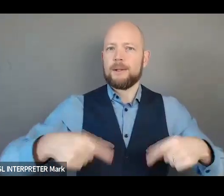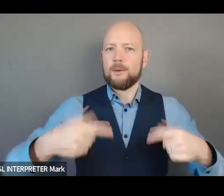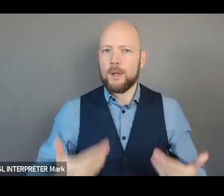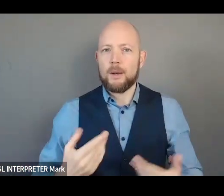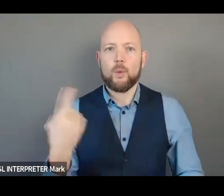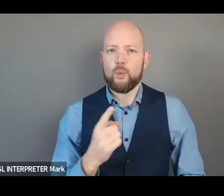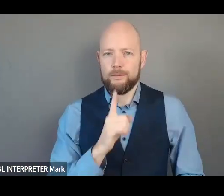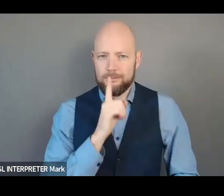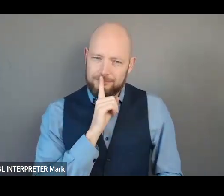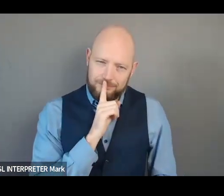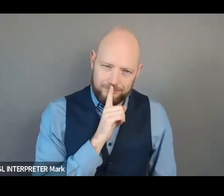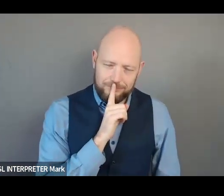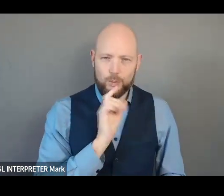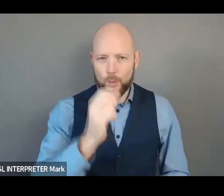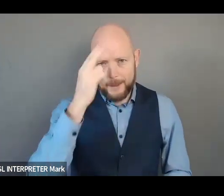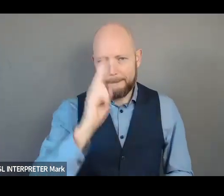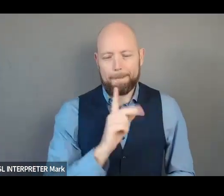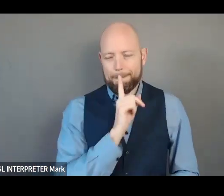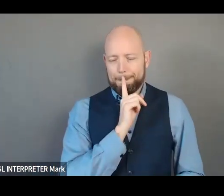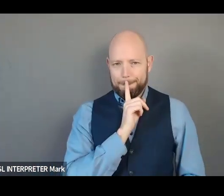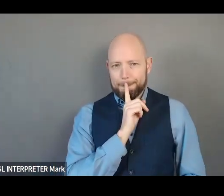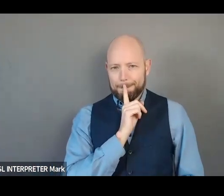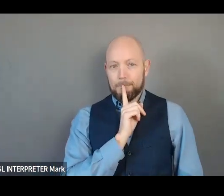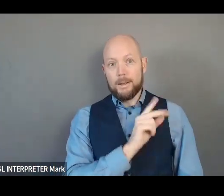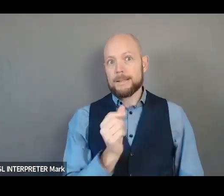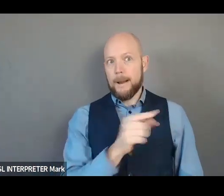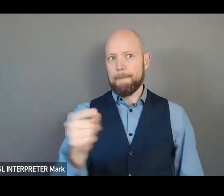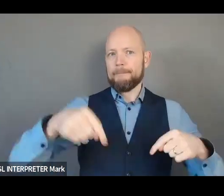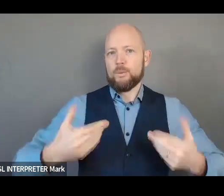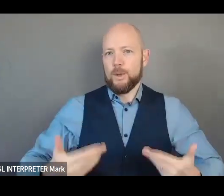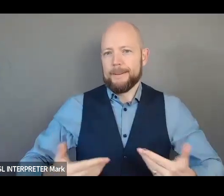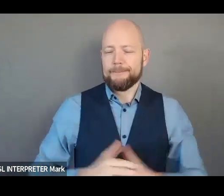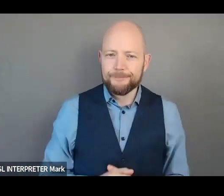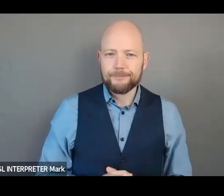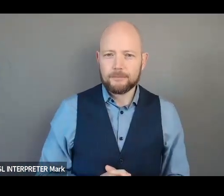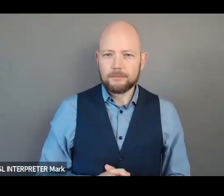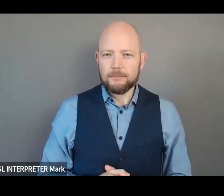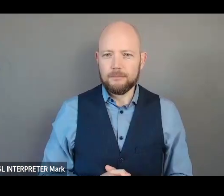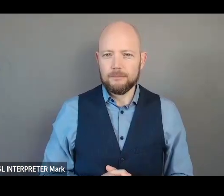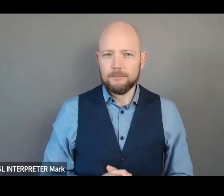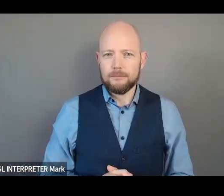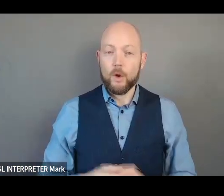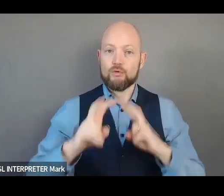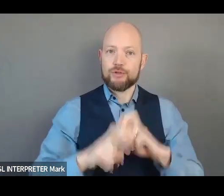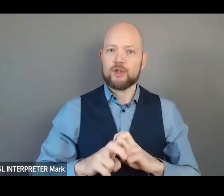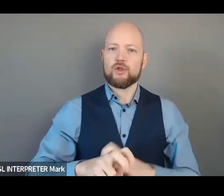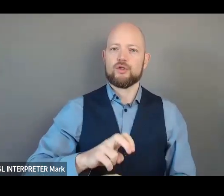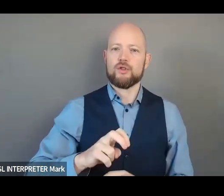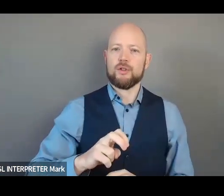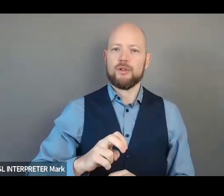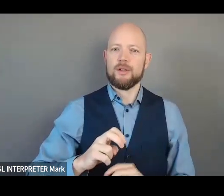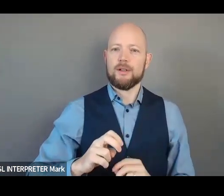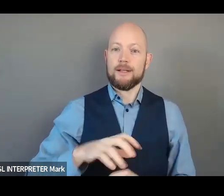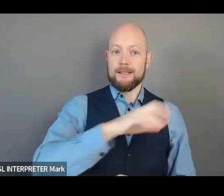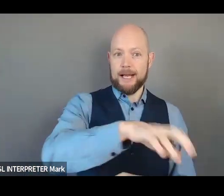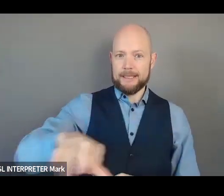but some of you are here today. And each research site co-designed with us a bespoke intervention. So for some organisations that might